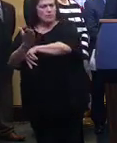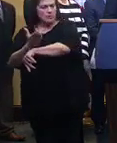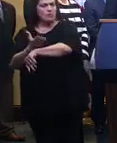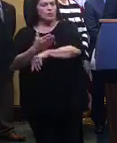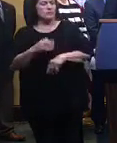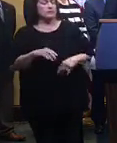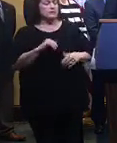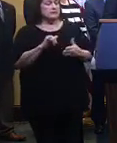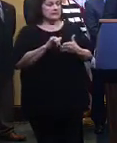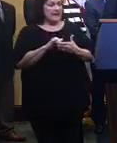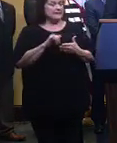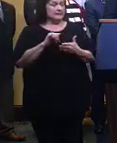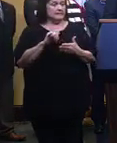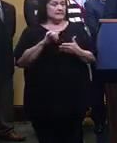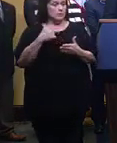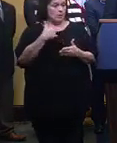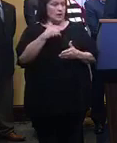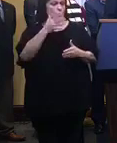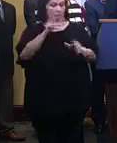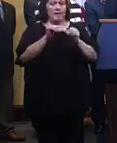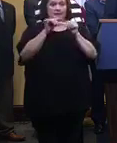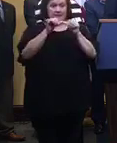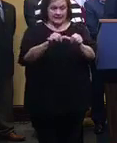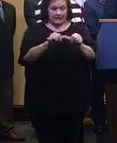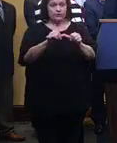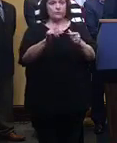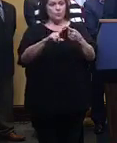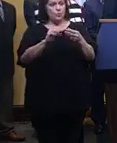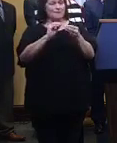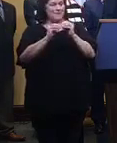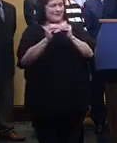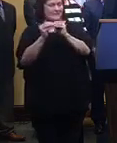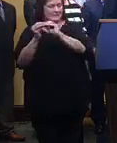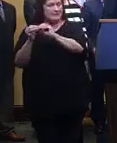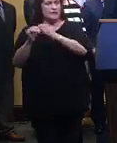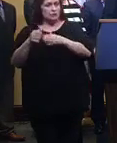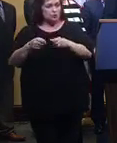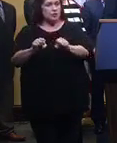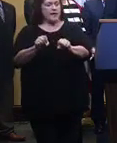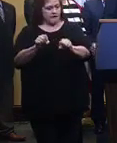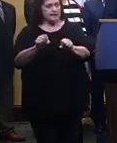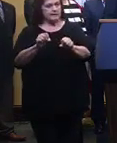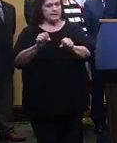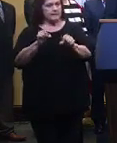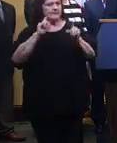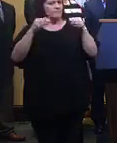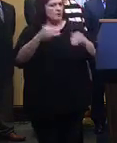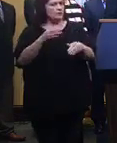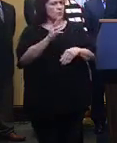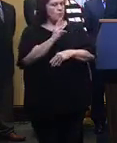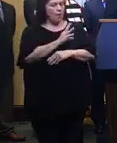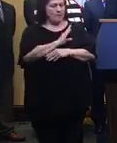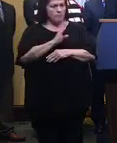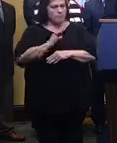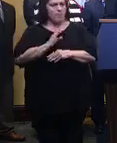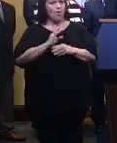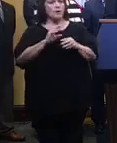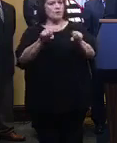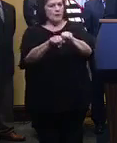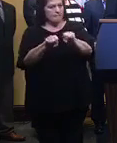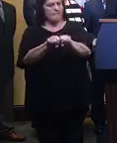about $40 million in the next 90 days, and there is critical sewage and water board components to that work. We have another 14 projects going into